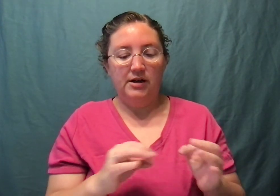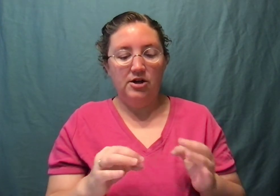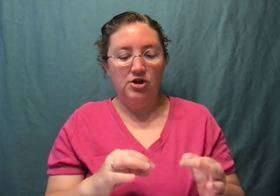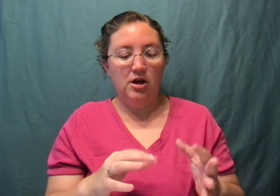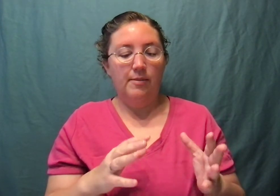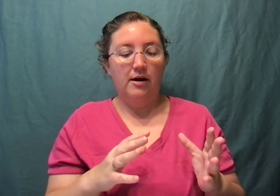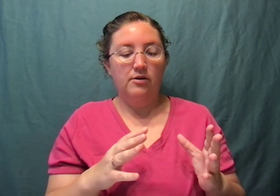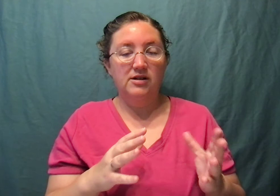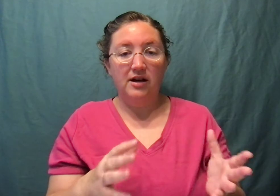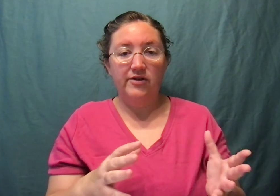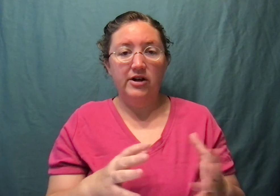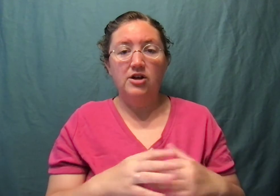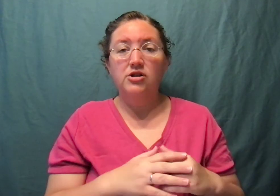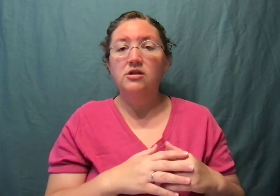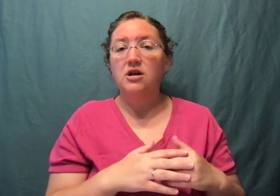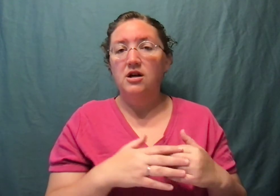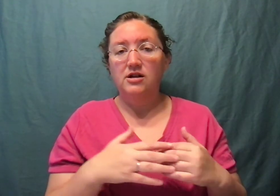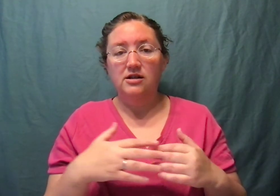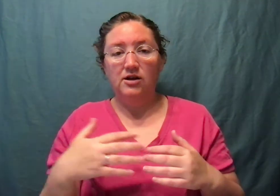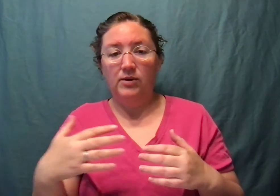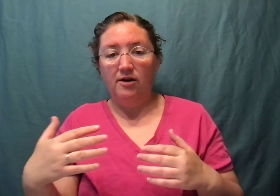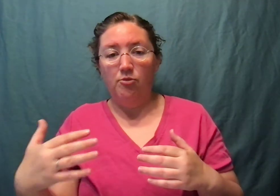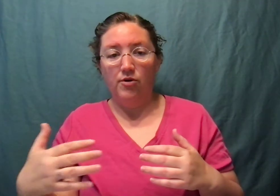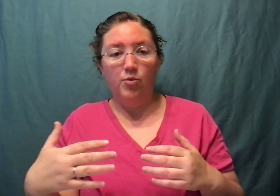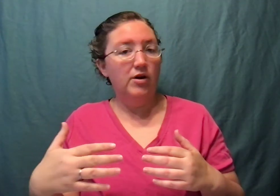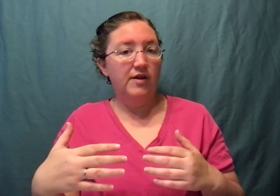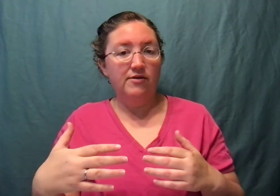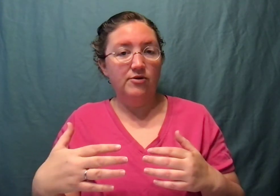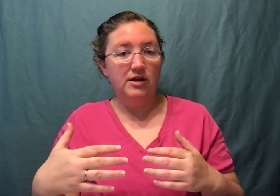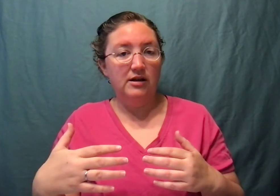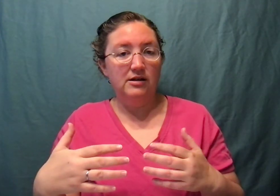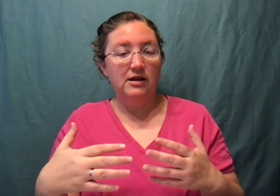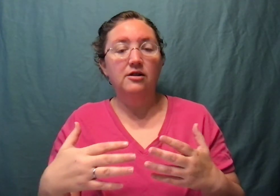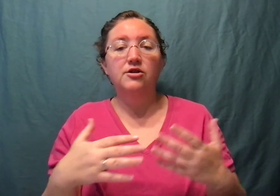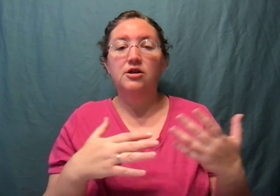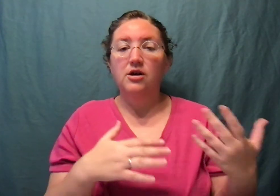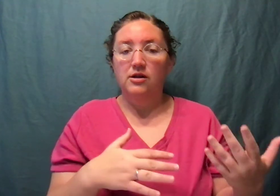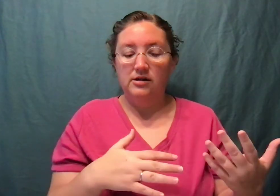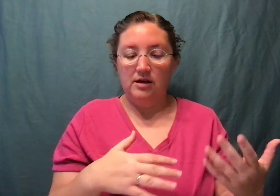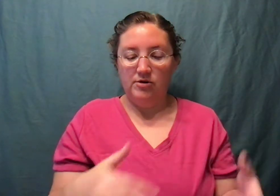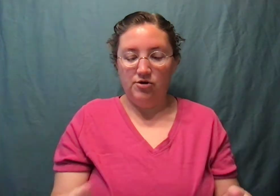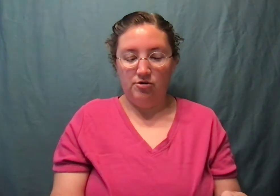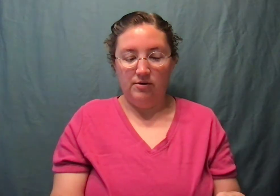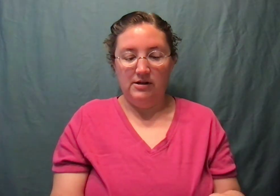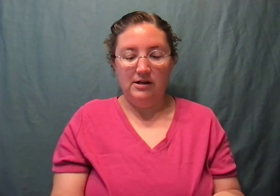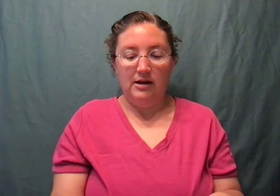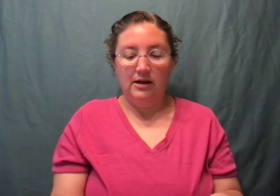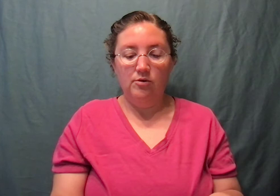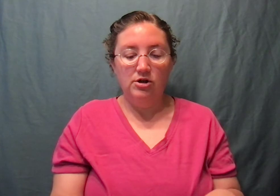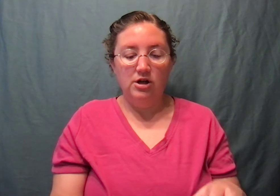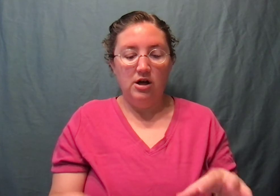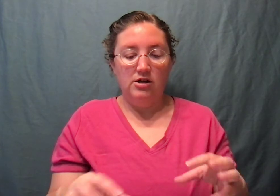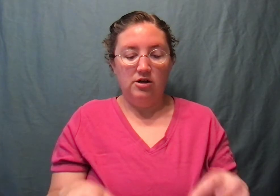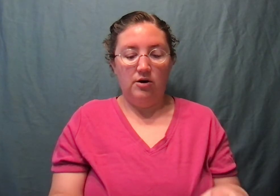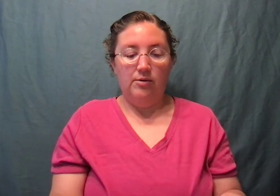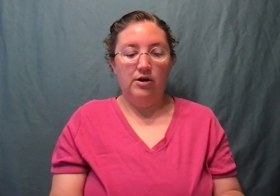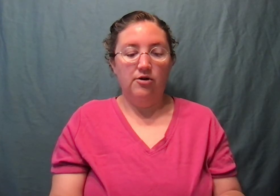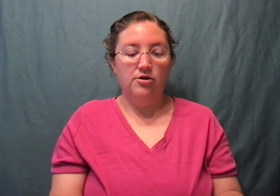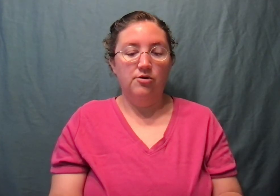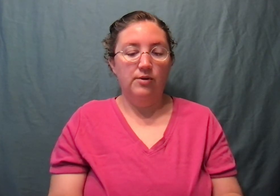explanation about sign variations. Just like we have more than one thing for things in English, the same is true in sign language. So I would encourage you to read over